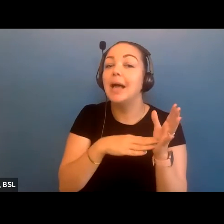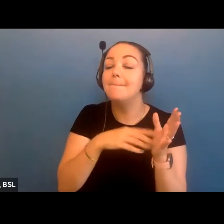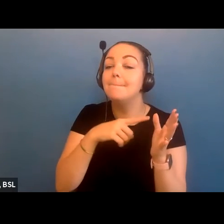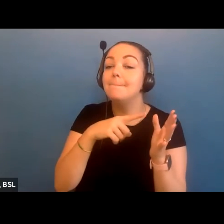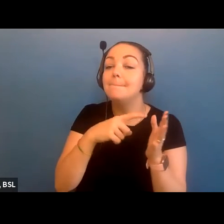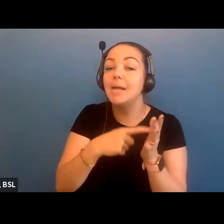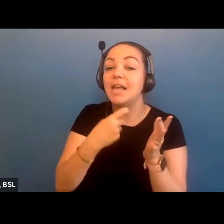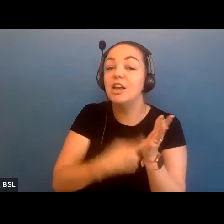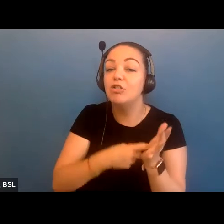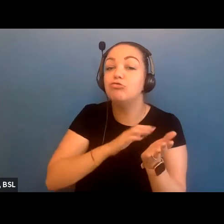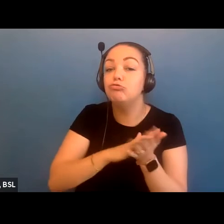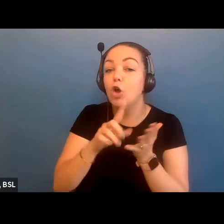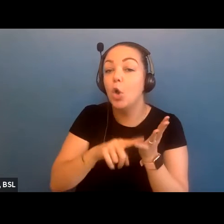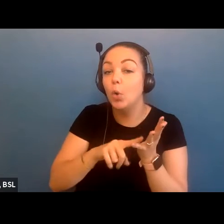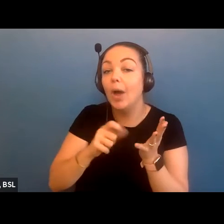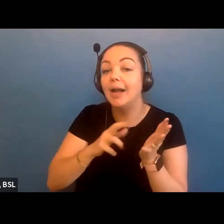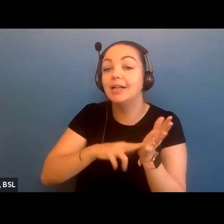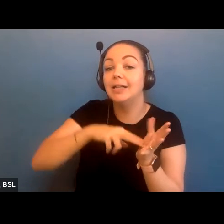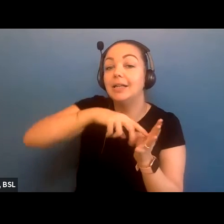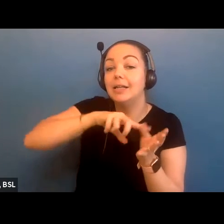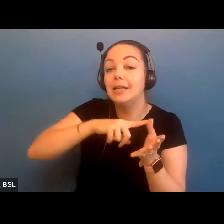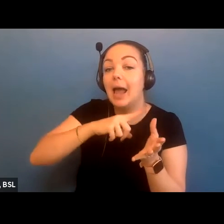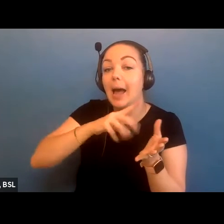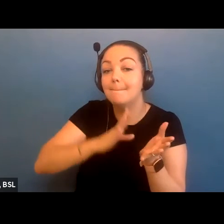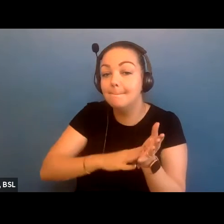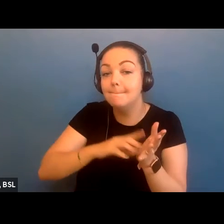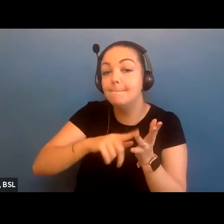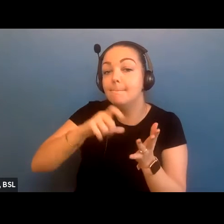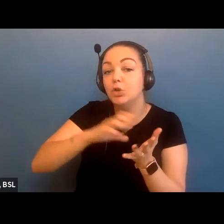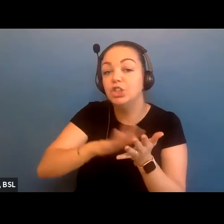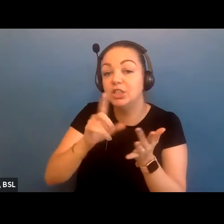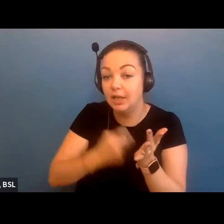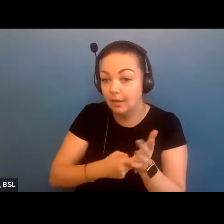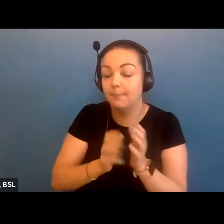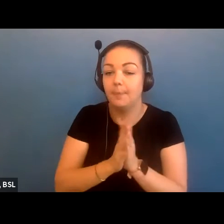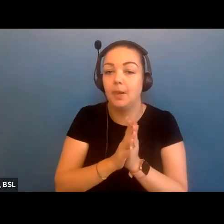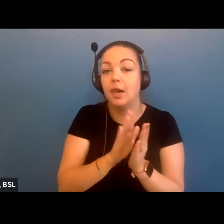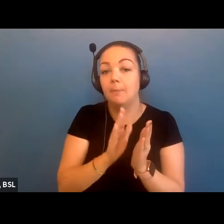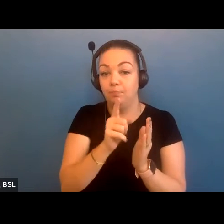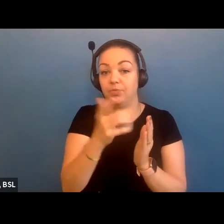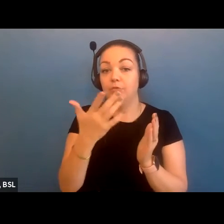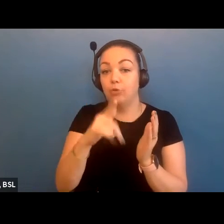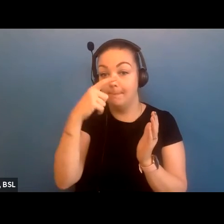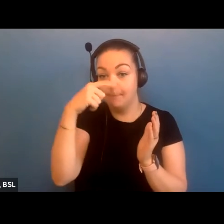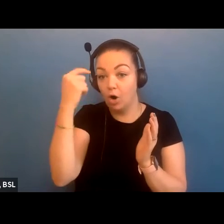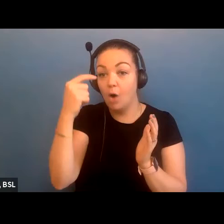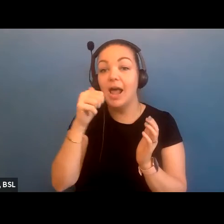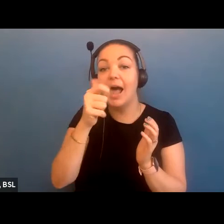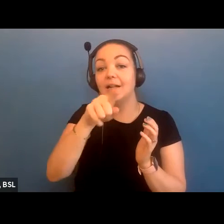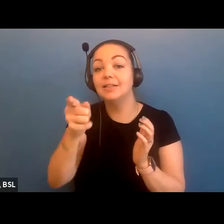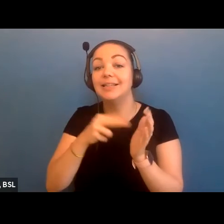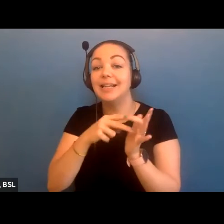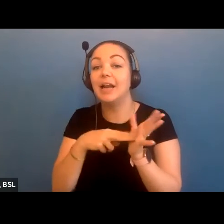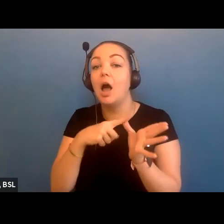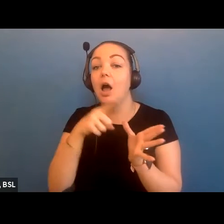Nime Ocha, who are based in Mongolia. We also have Nina from Indonesia as well. So a really broad perspective of